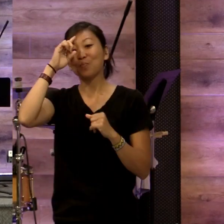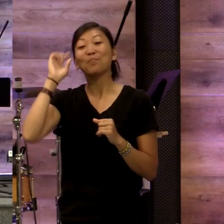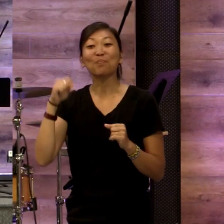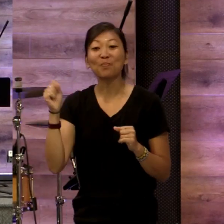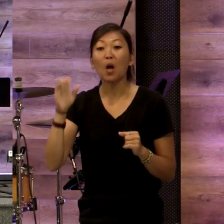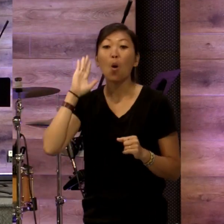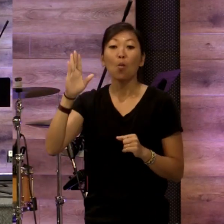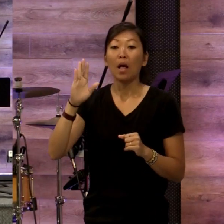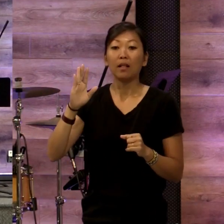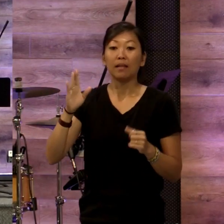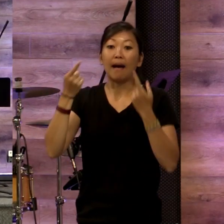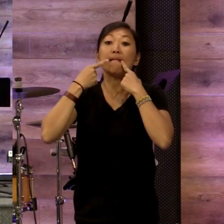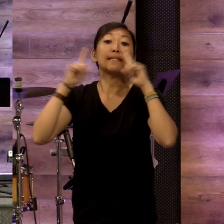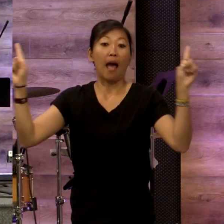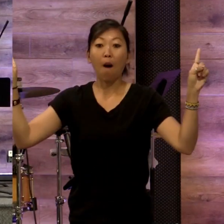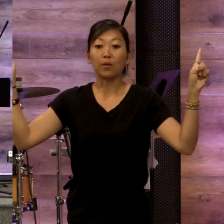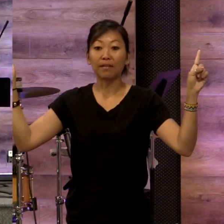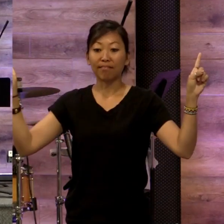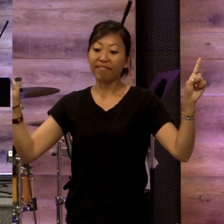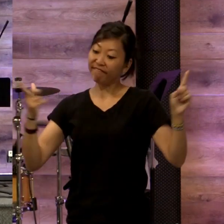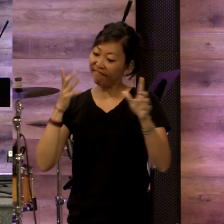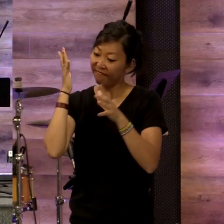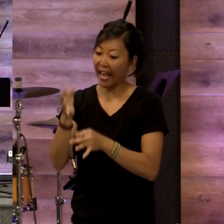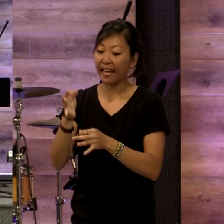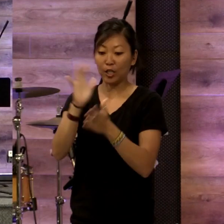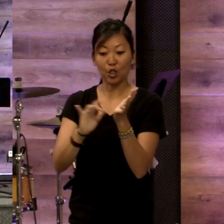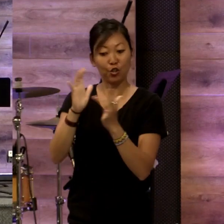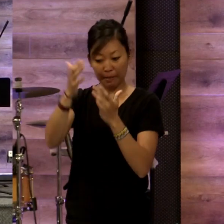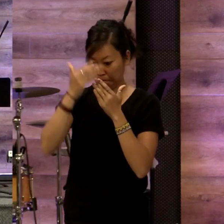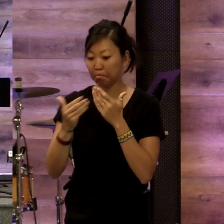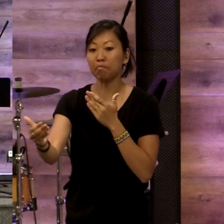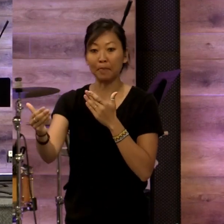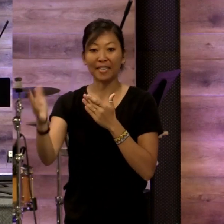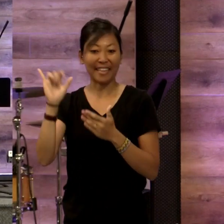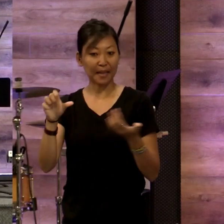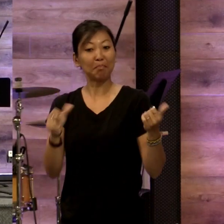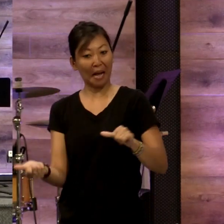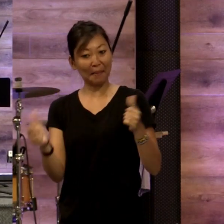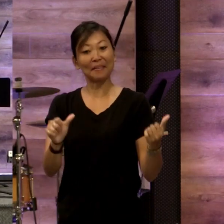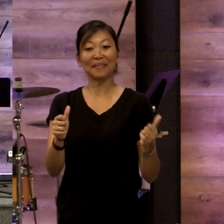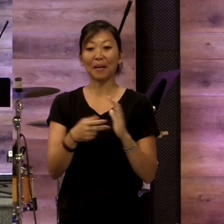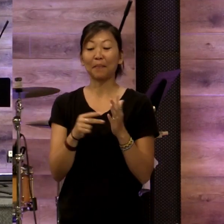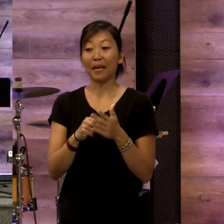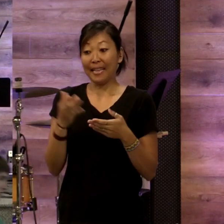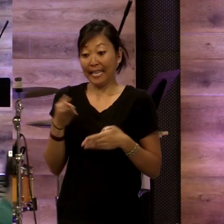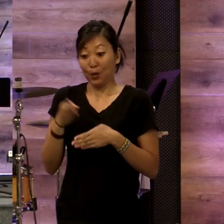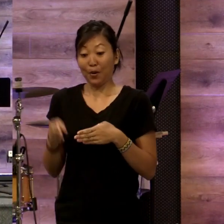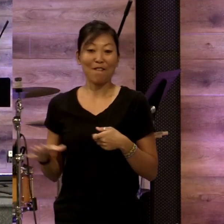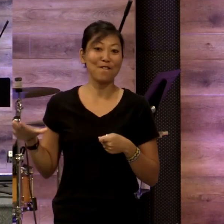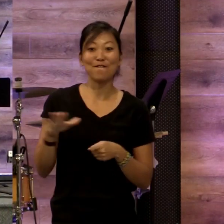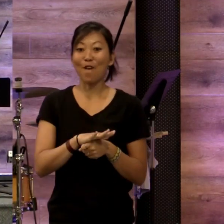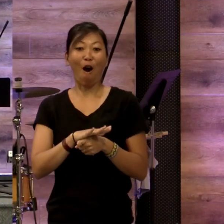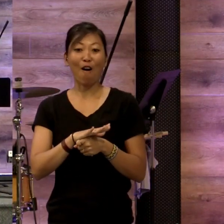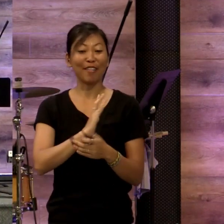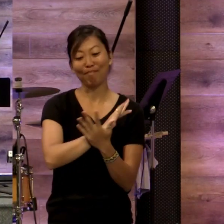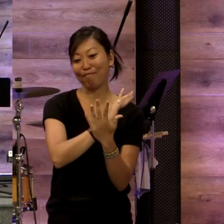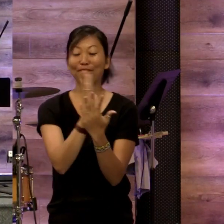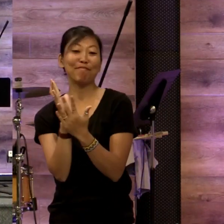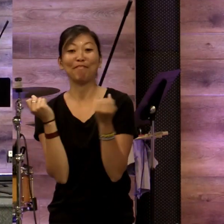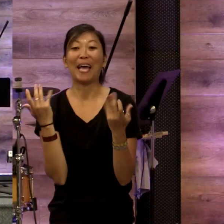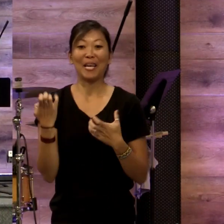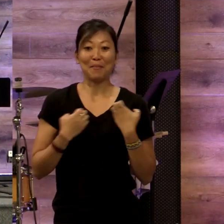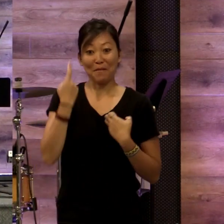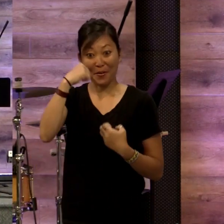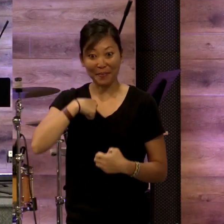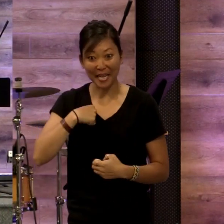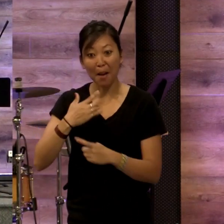profession of faith in the Lord Jesus publicly, and so that is exciting. This weekend has been filled with just kind of the full gamut of emotions for me.